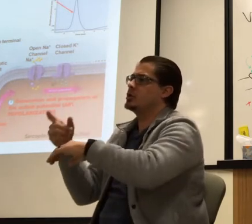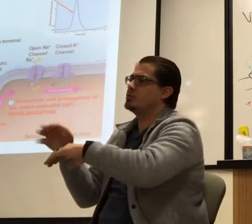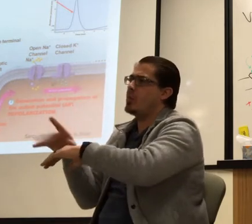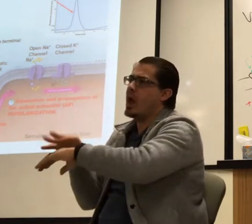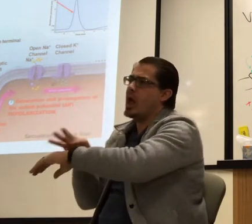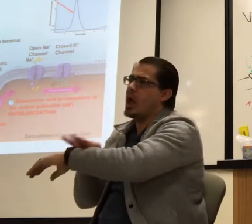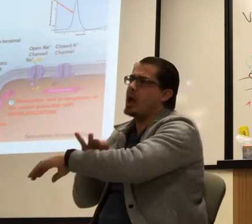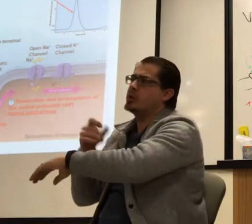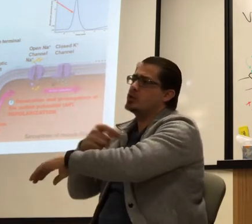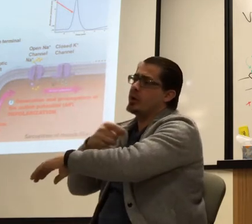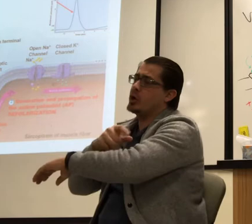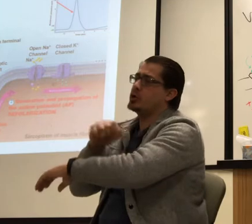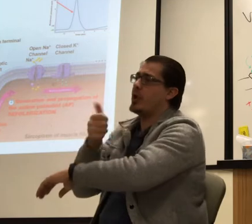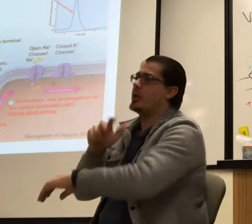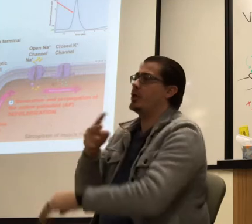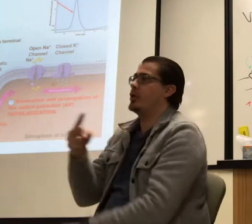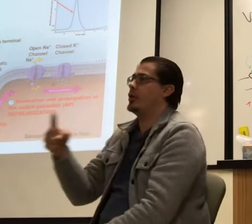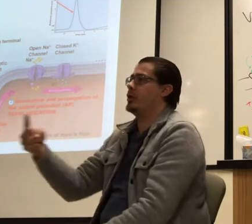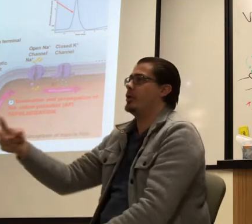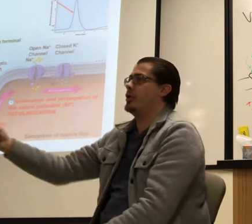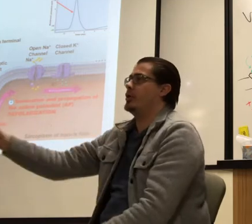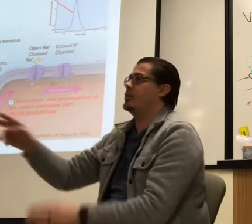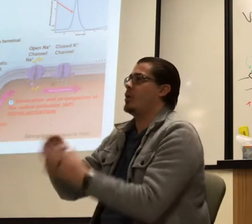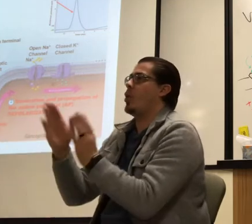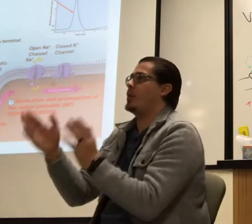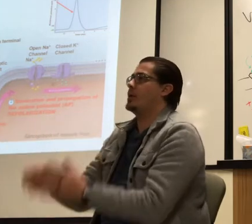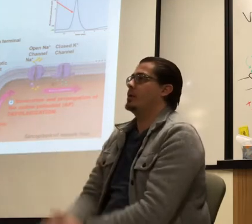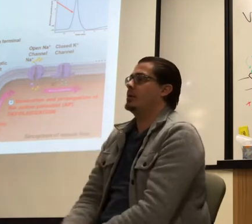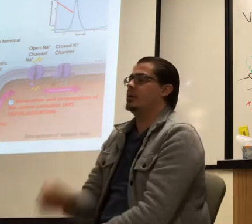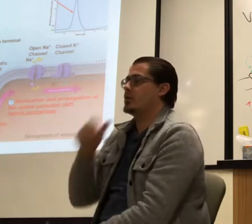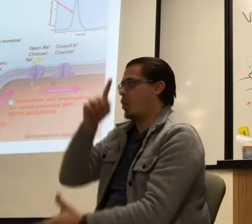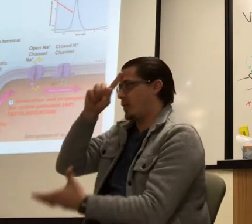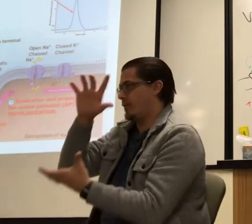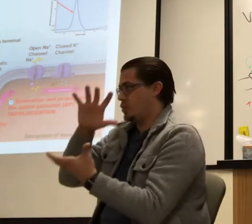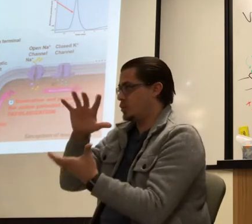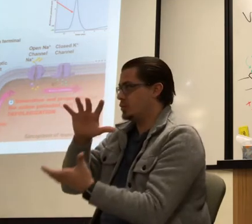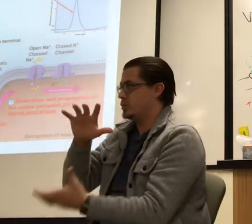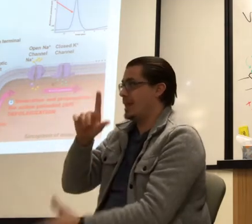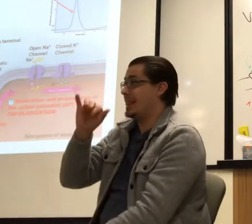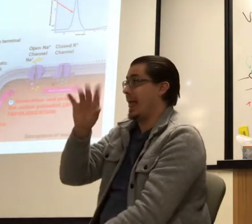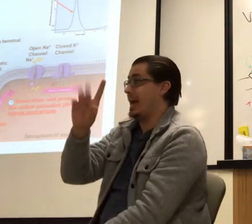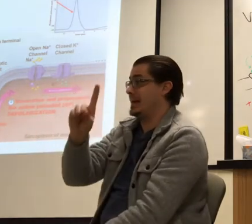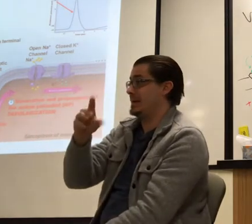other voltage-gated channels to open. So don't confuse